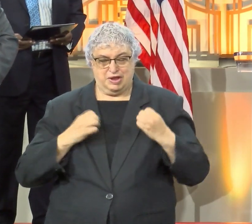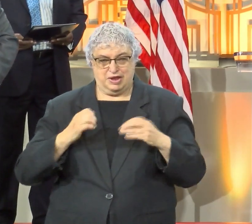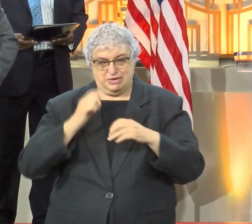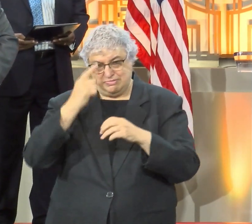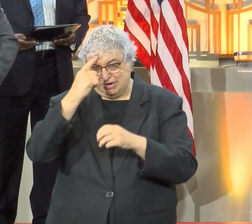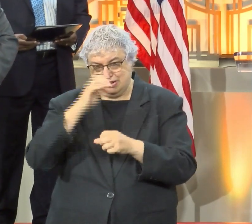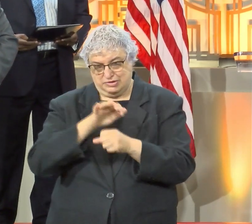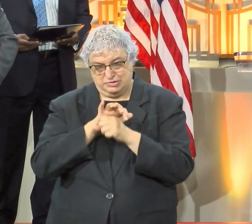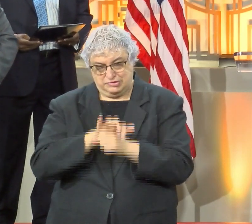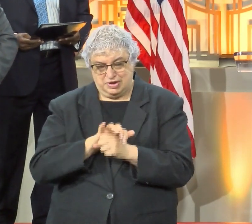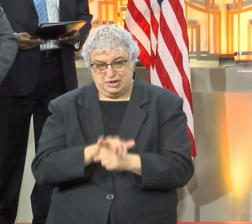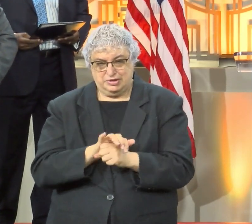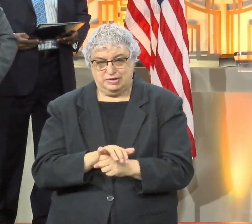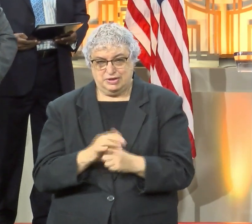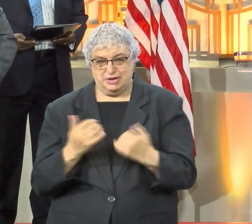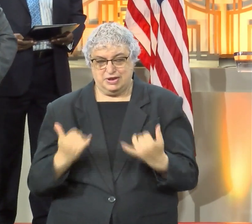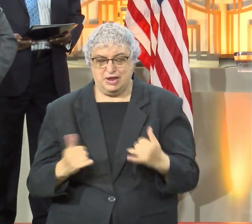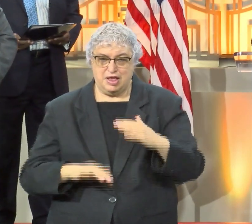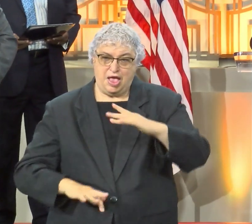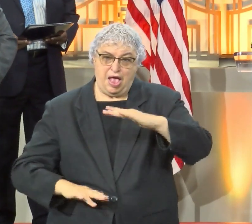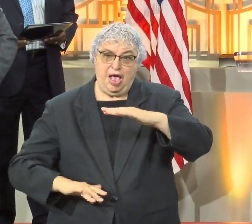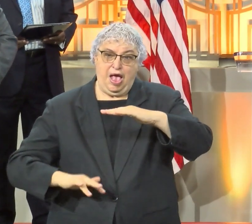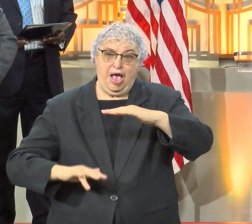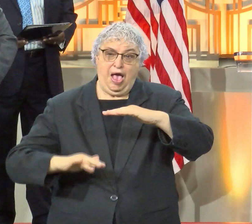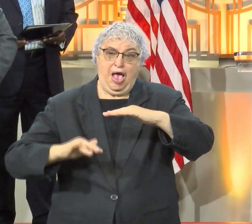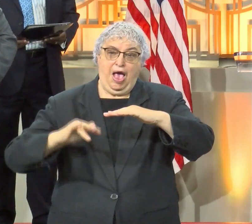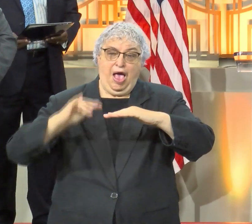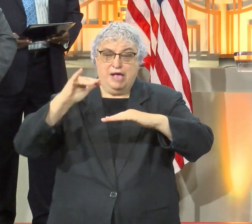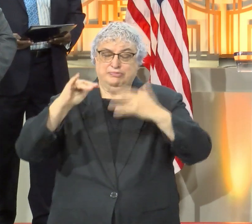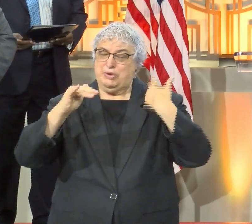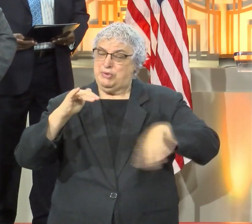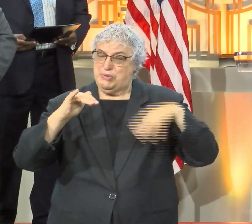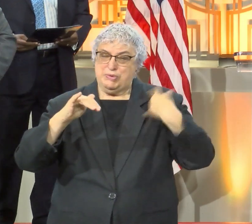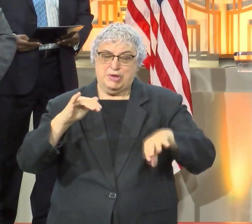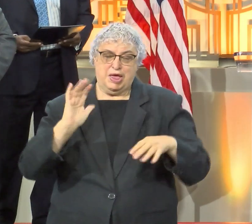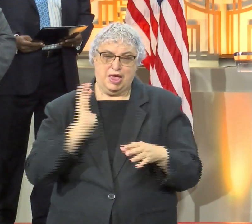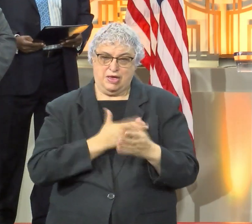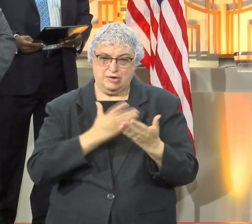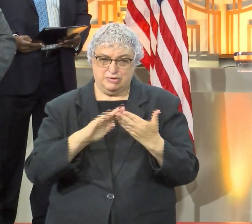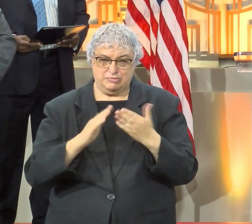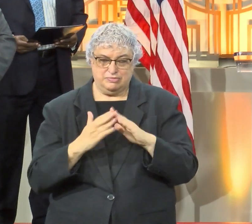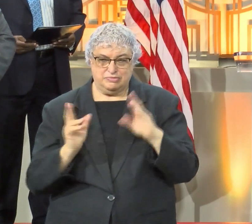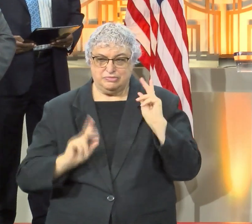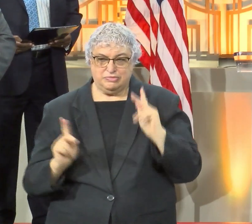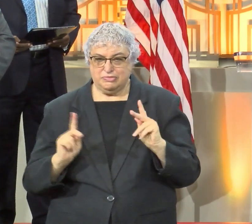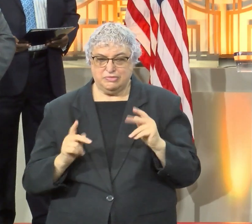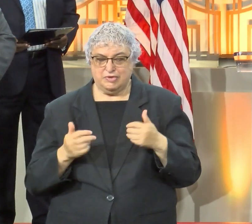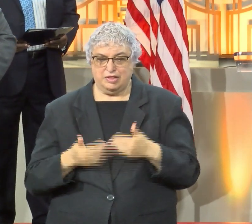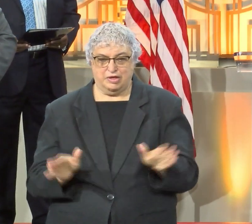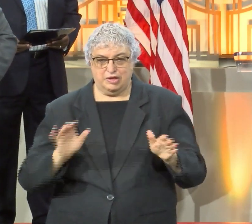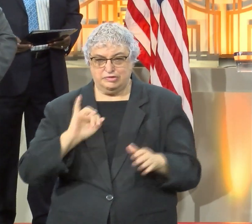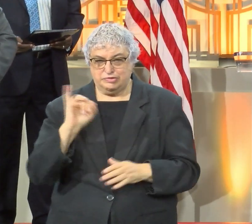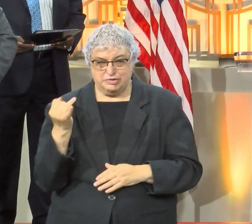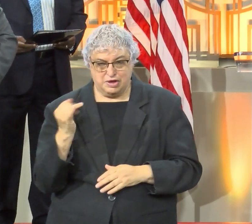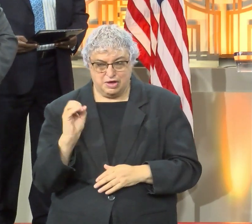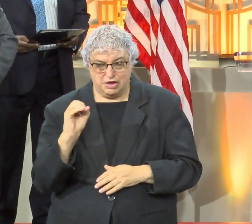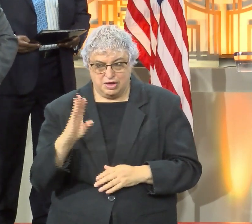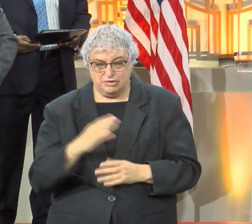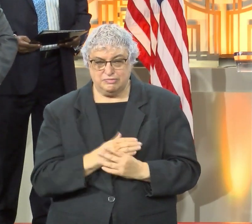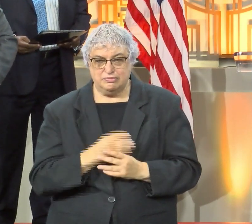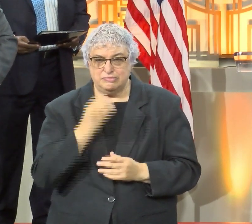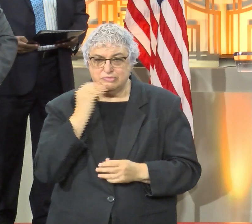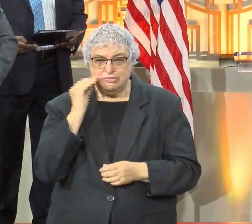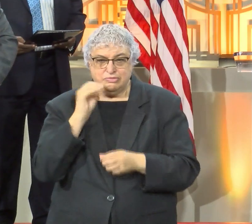stress that is at an all-time high level in our community. People have lost their jobs, they're at